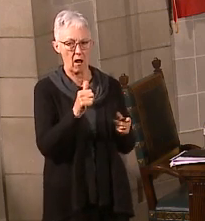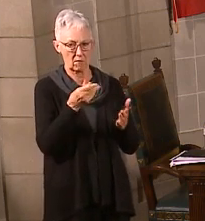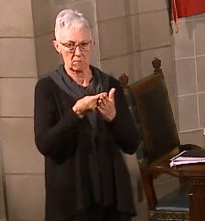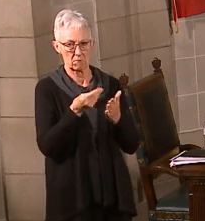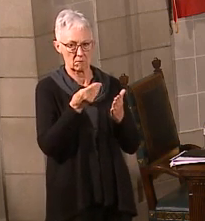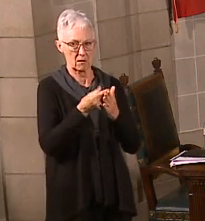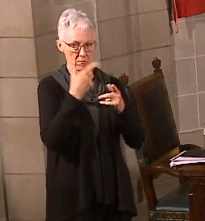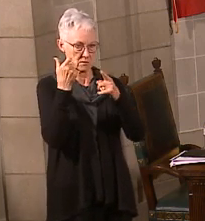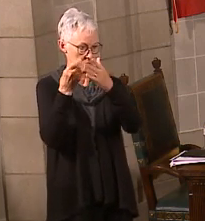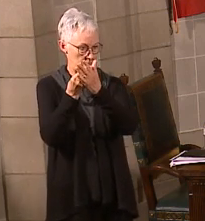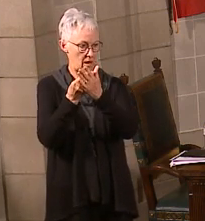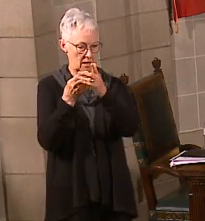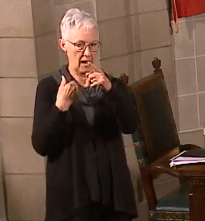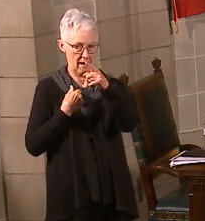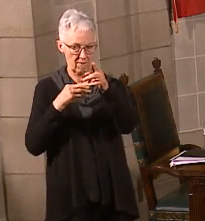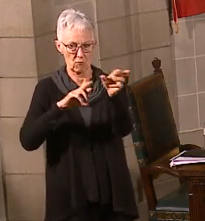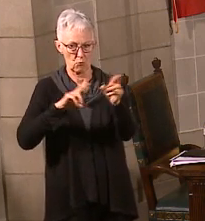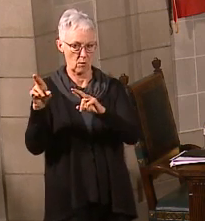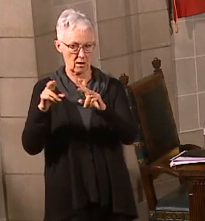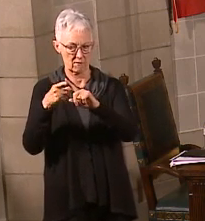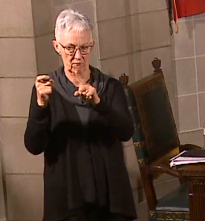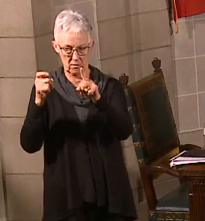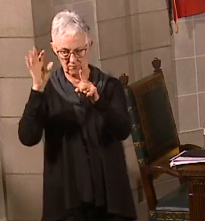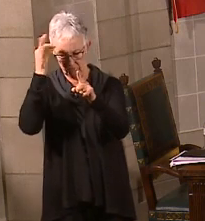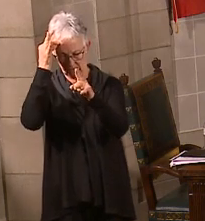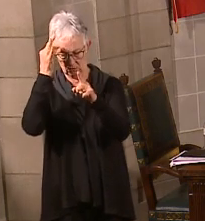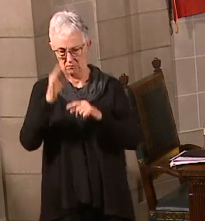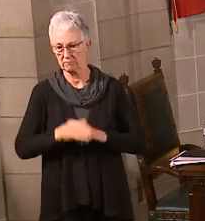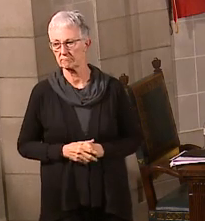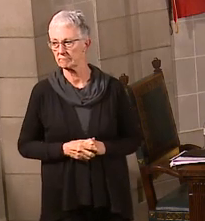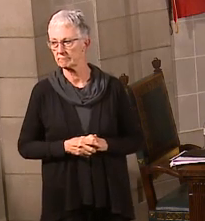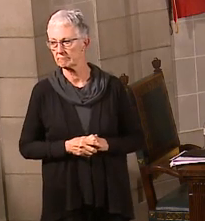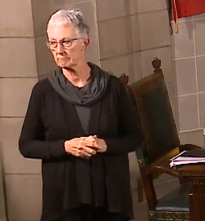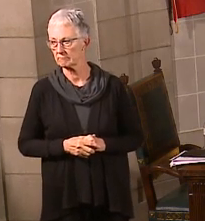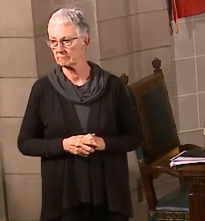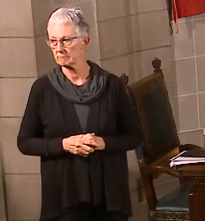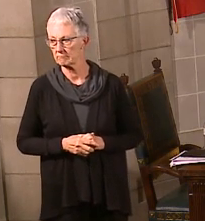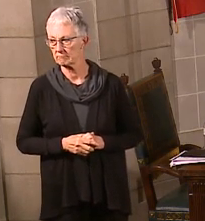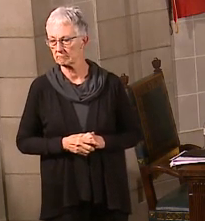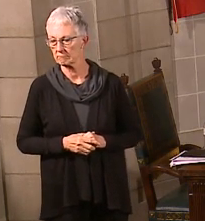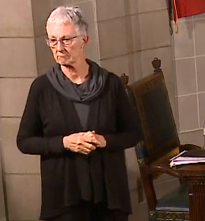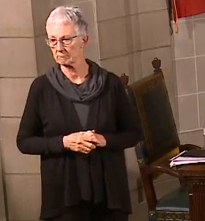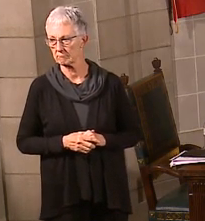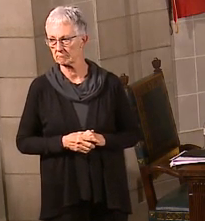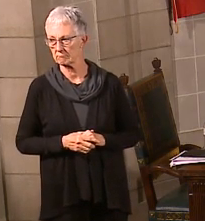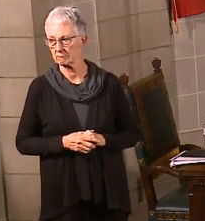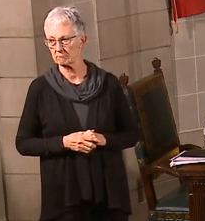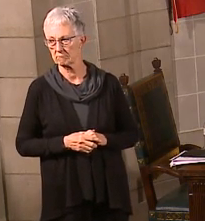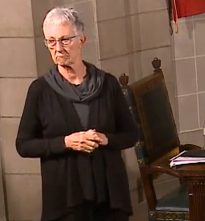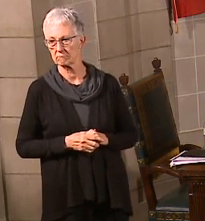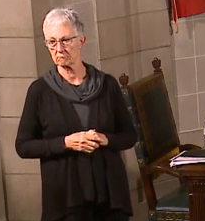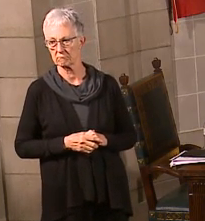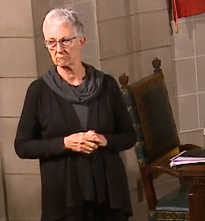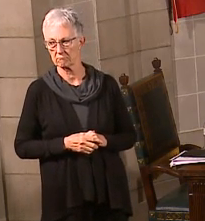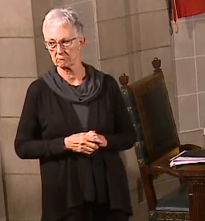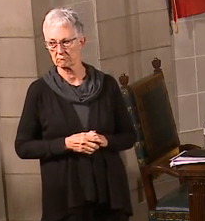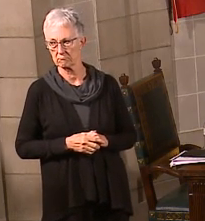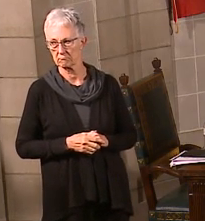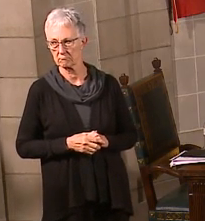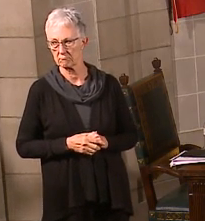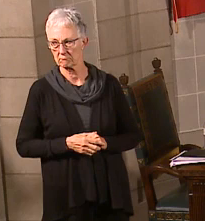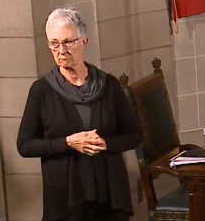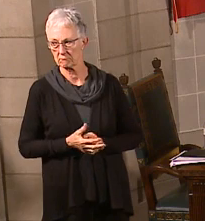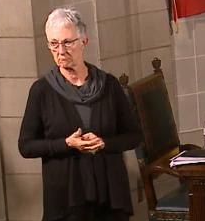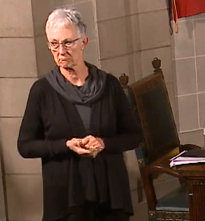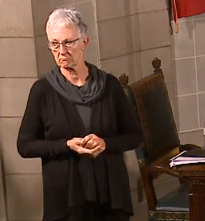clinics. William Padmore from KLN wants to know, why does Nebraska need guidance from the Treasury on how to spend our federal dollars? Is